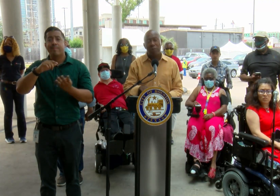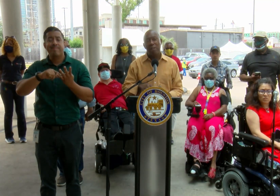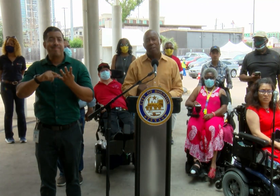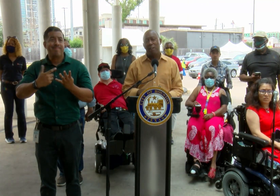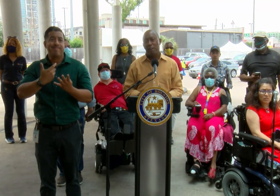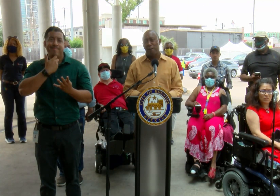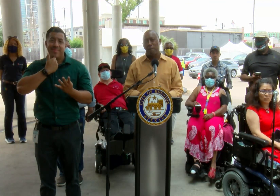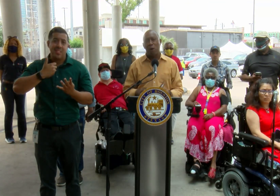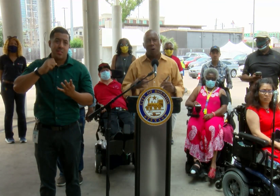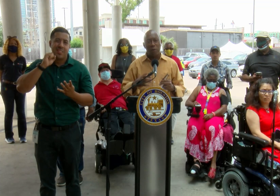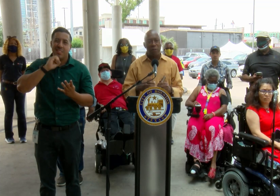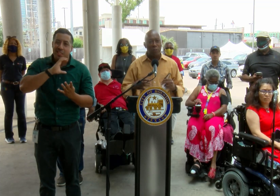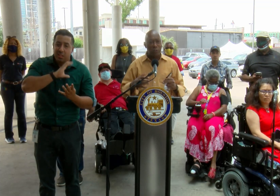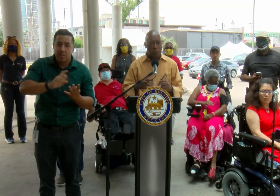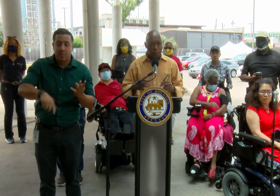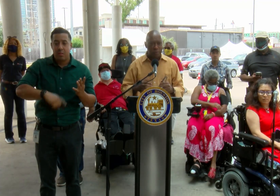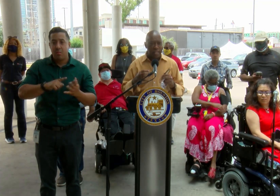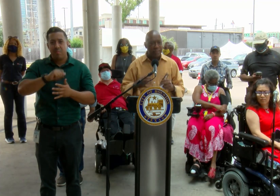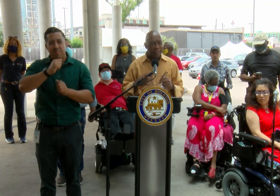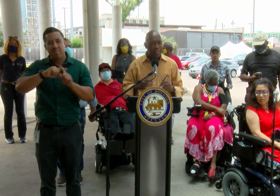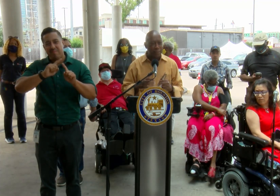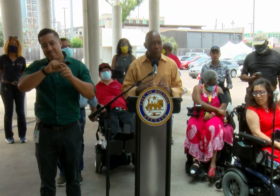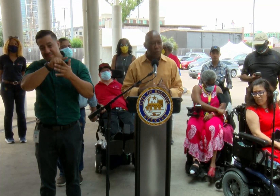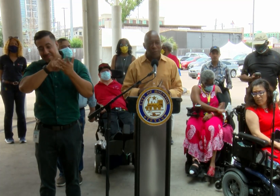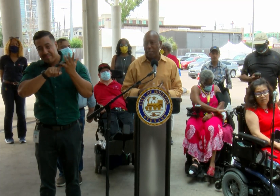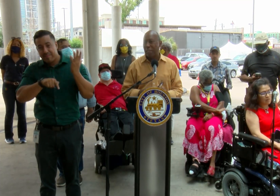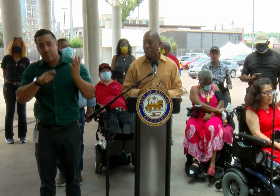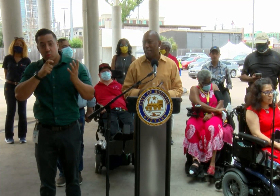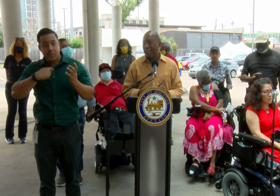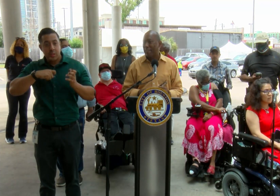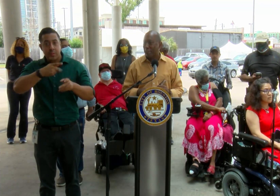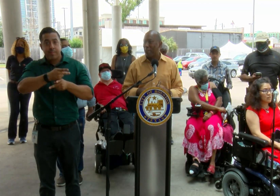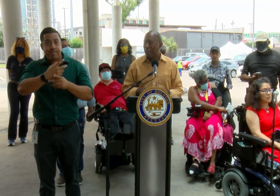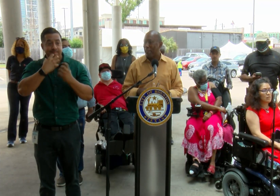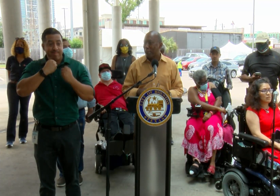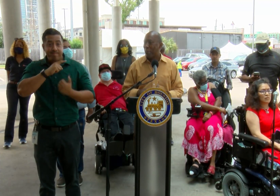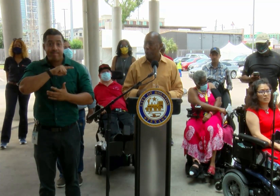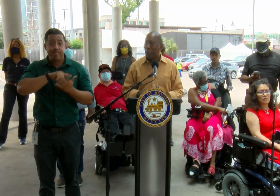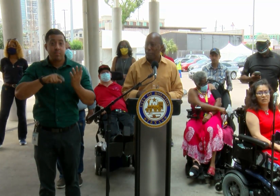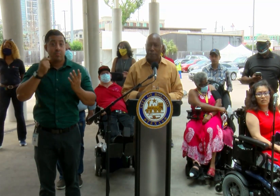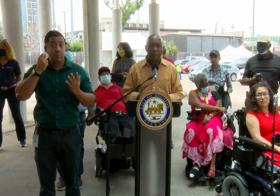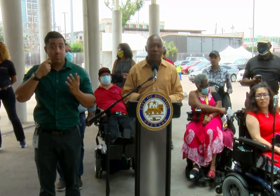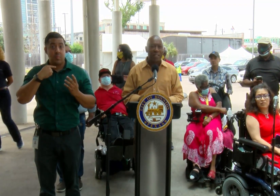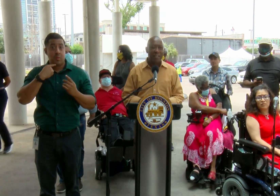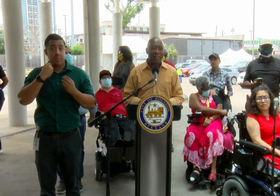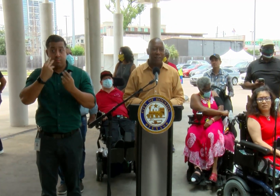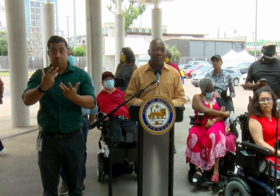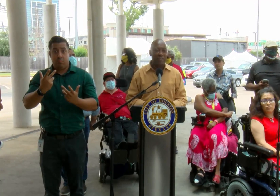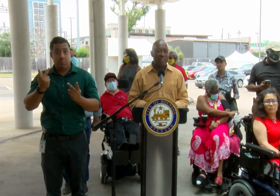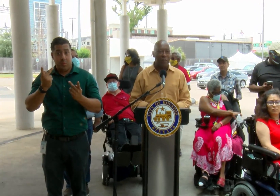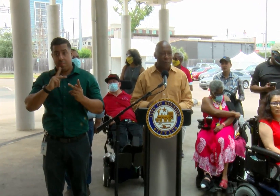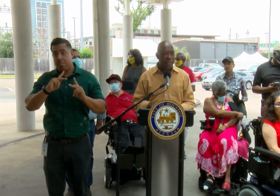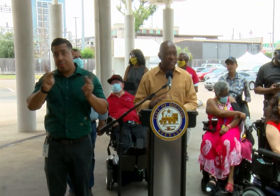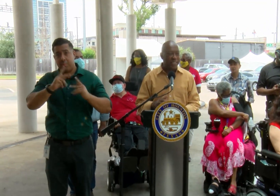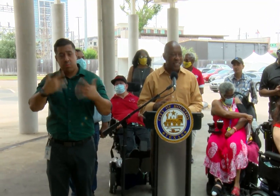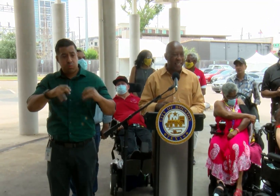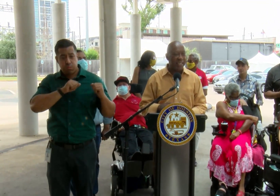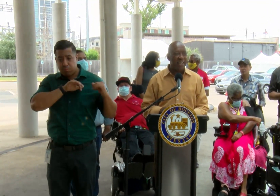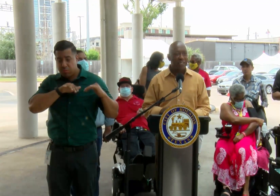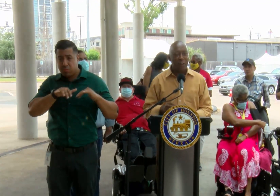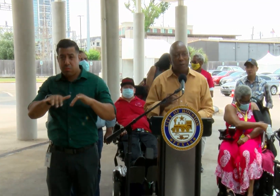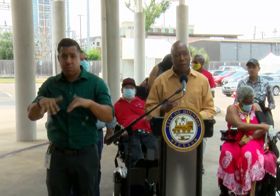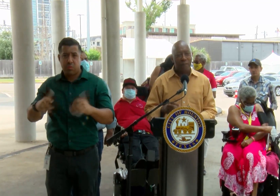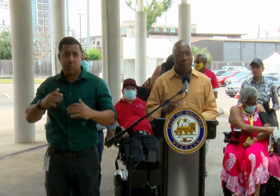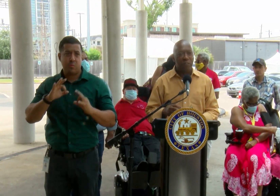seniors, all of those groups. That's the focus. And let me tell you, the turnout has been pretty good already